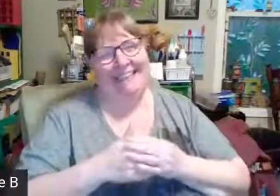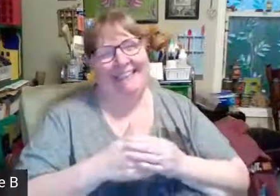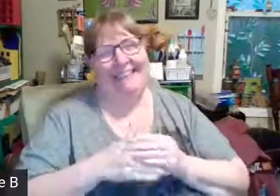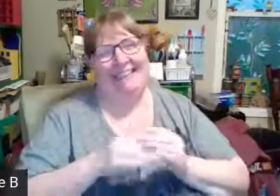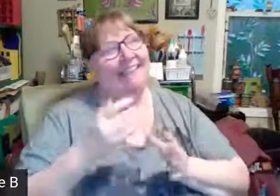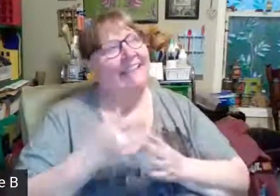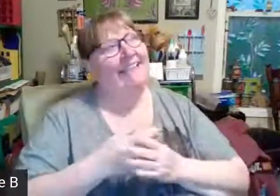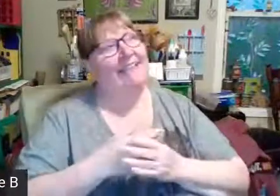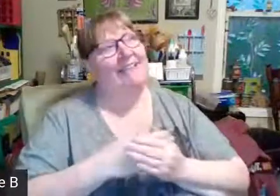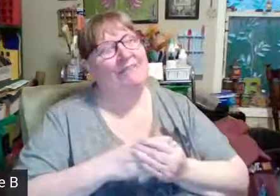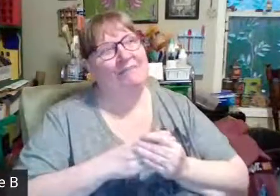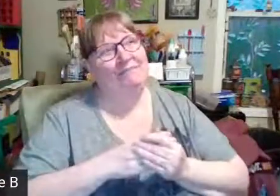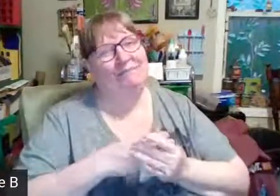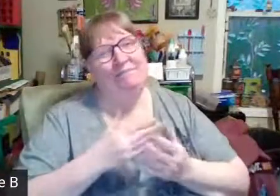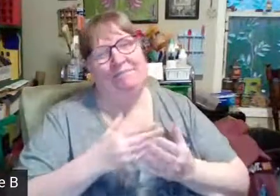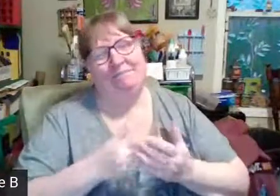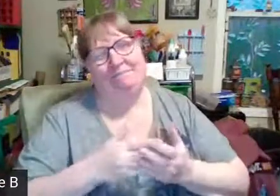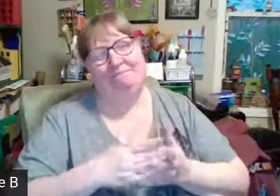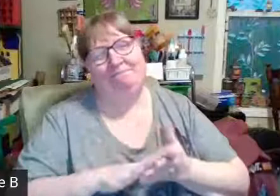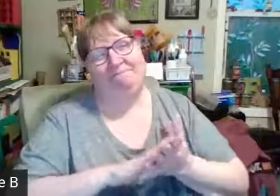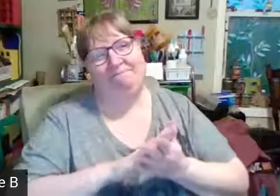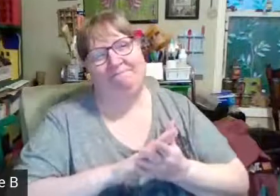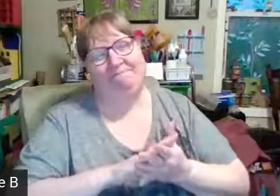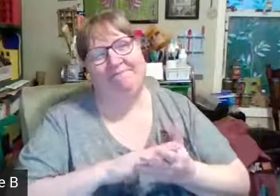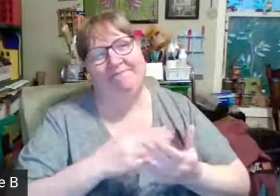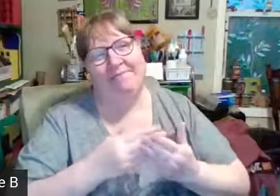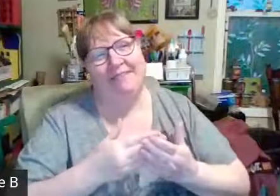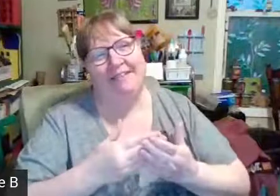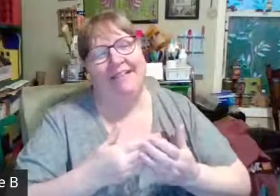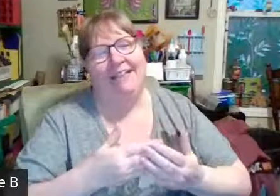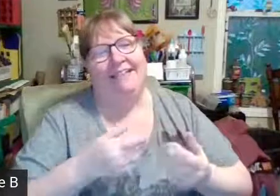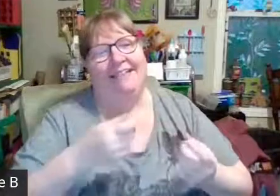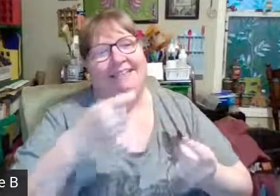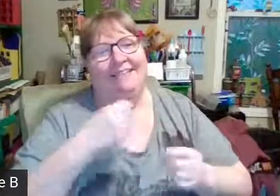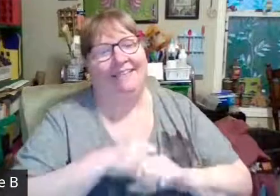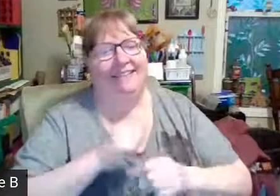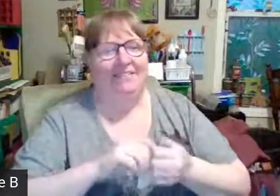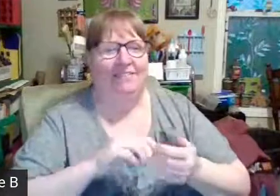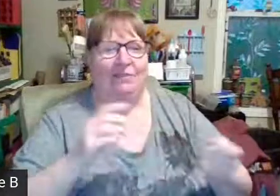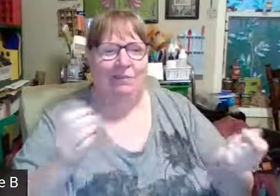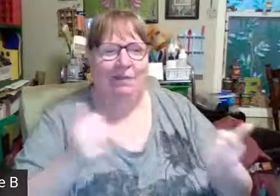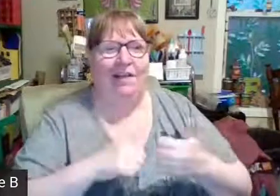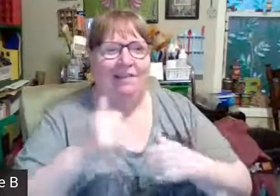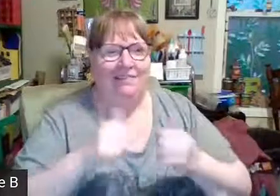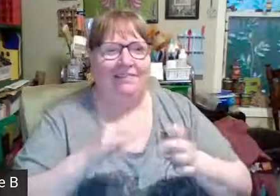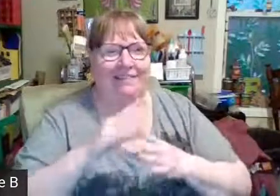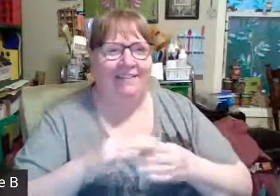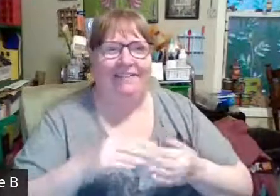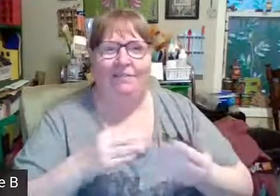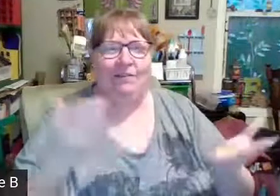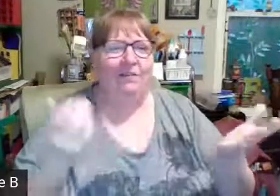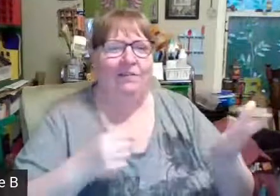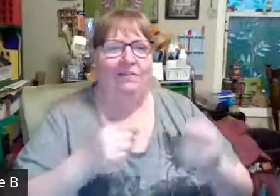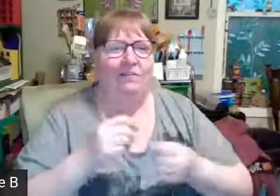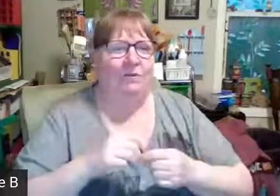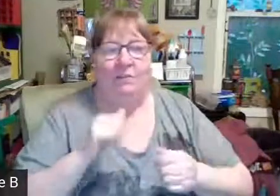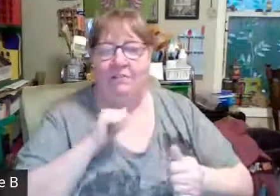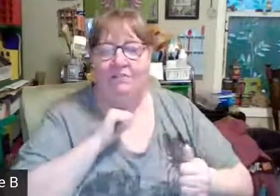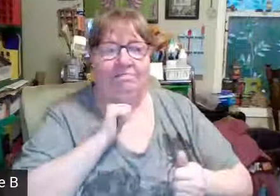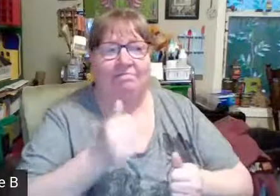So in every one of the kits you do, save a couple back. That way it's okay. We don't always know who the artists and the angels are based on those fabulous